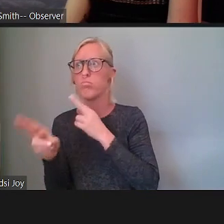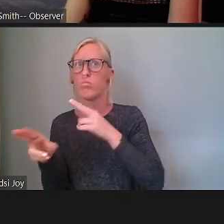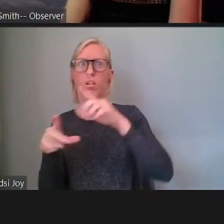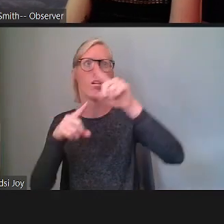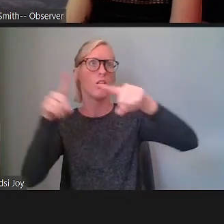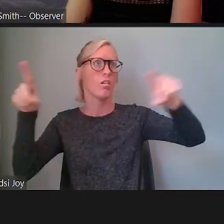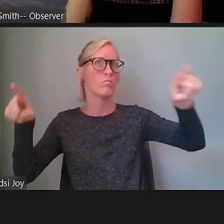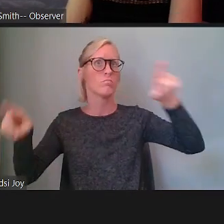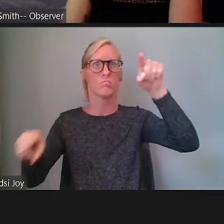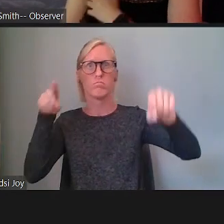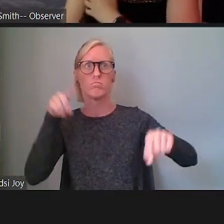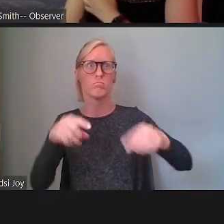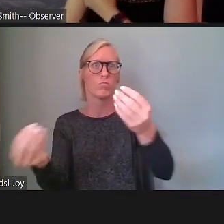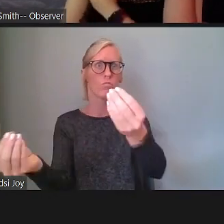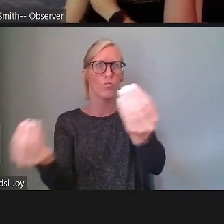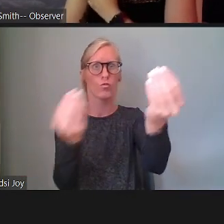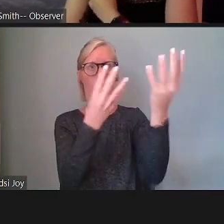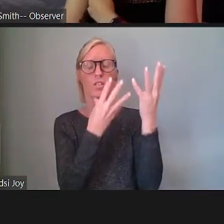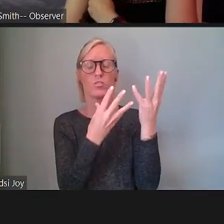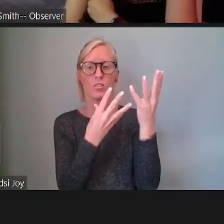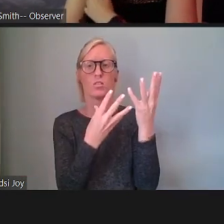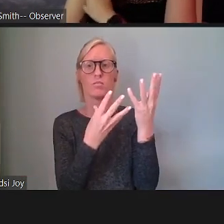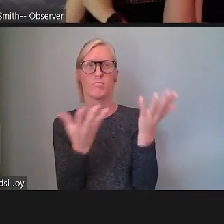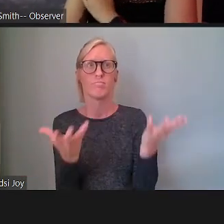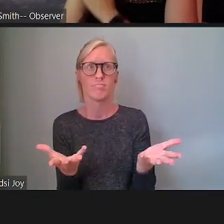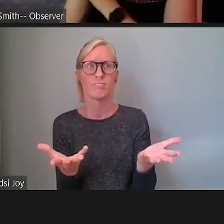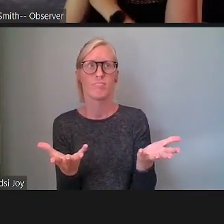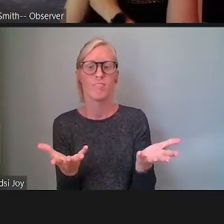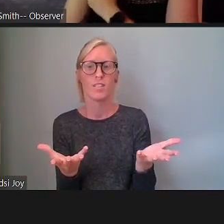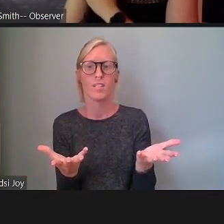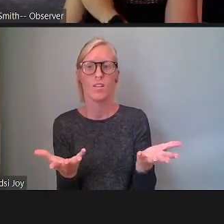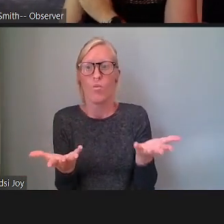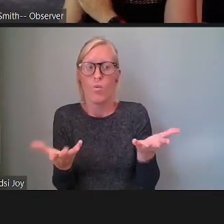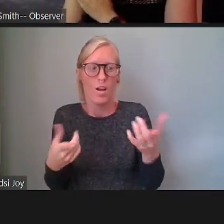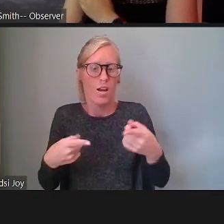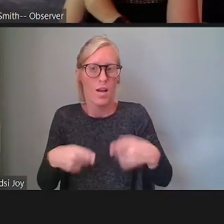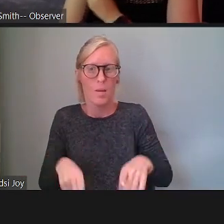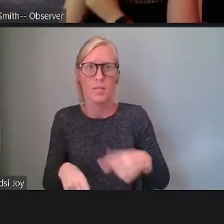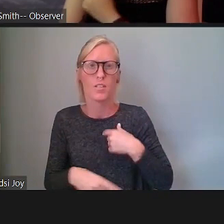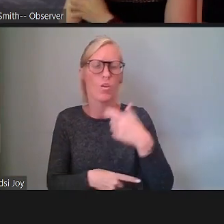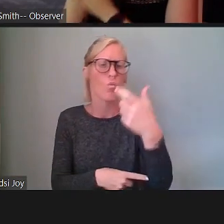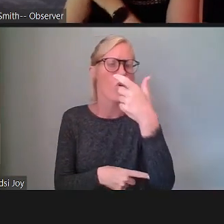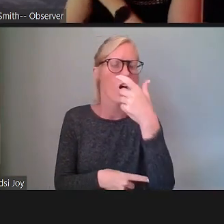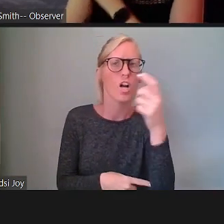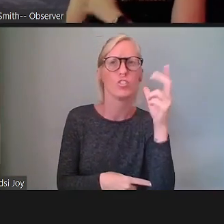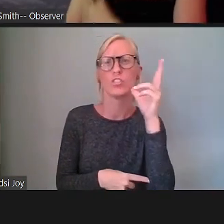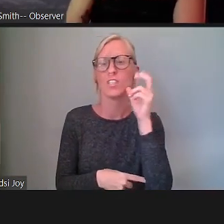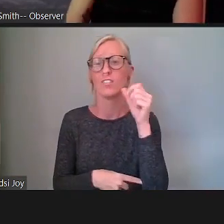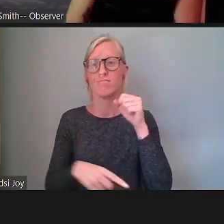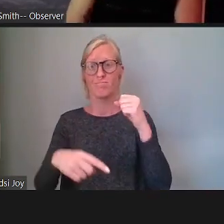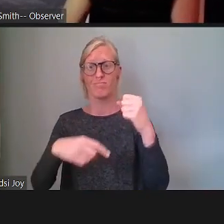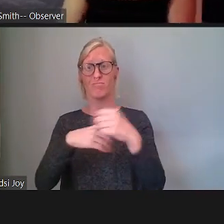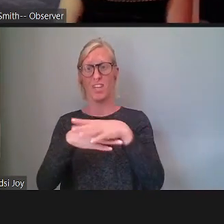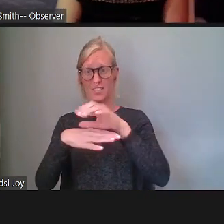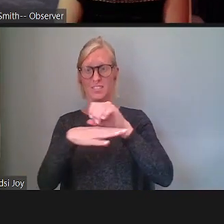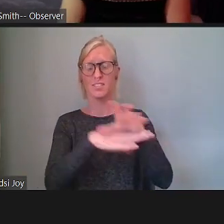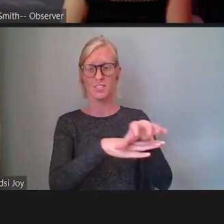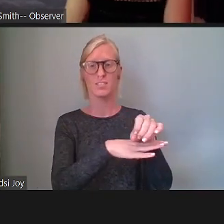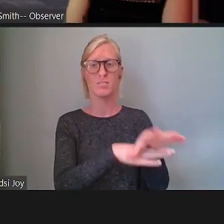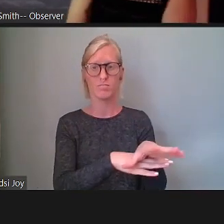coronavirus. And it affects people when they watch, when they hear. How